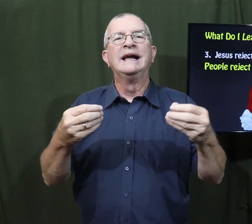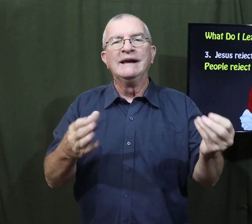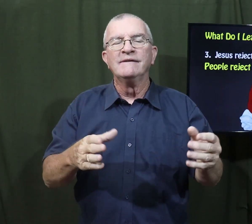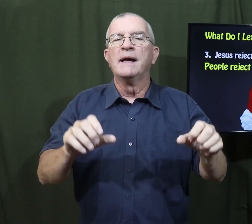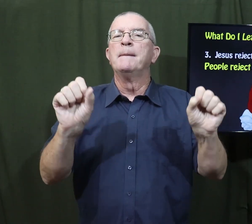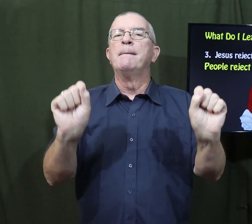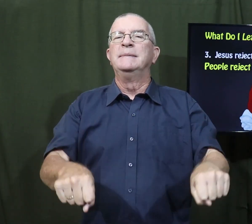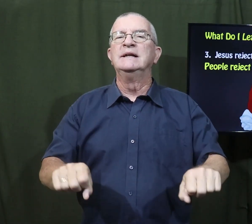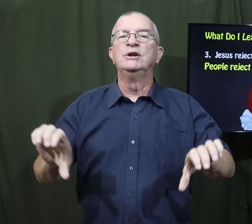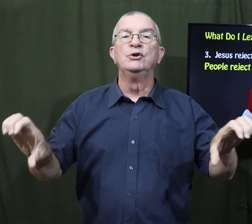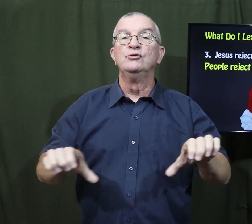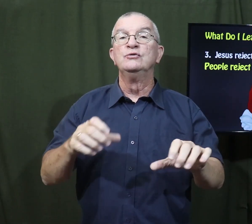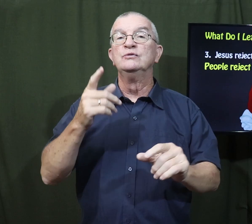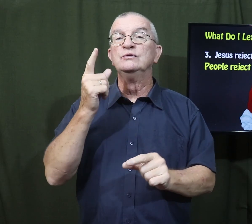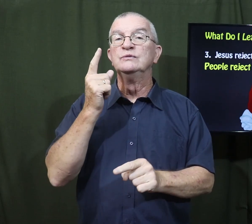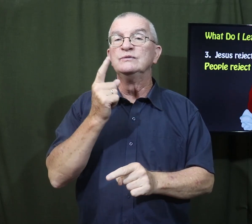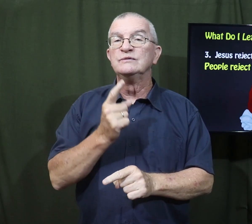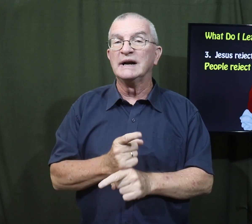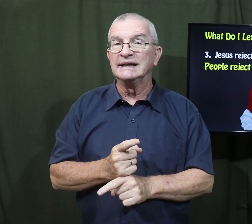will give them the ability to do right.